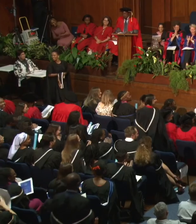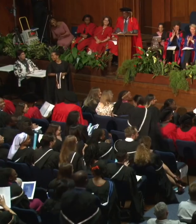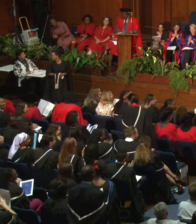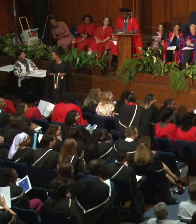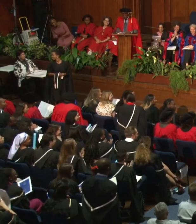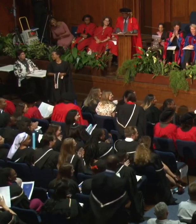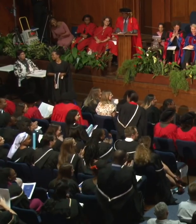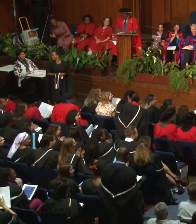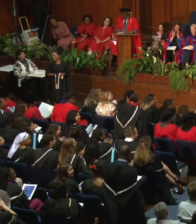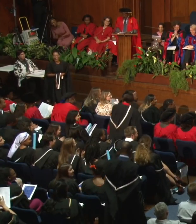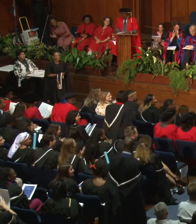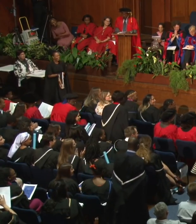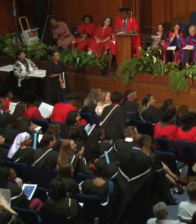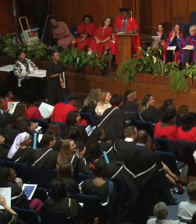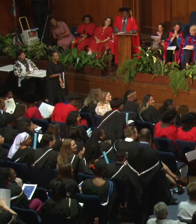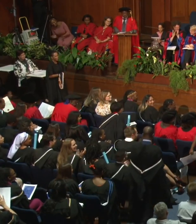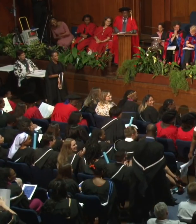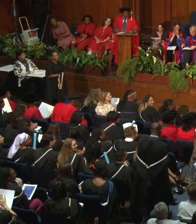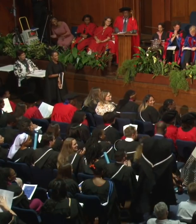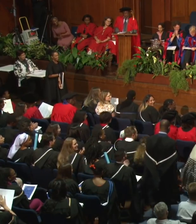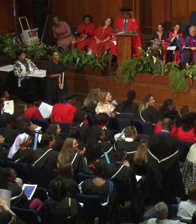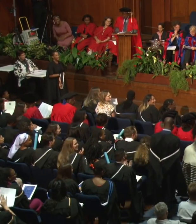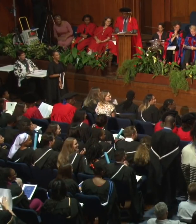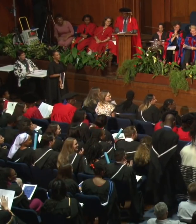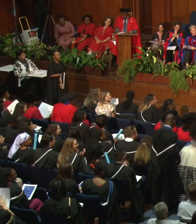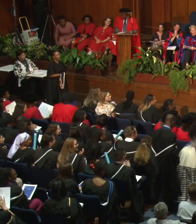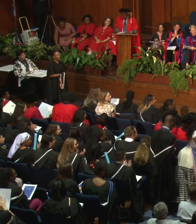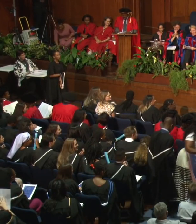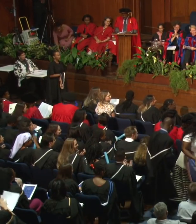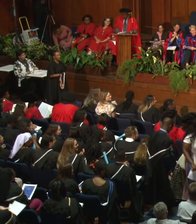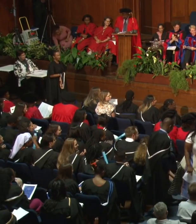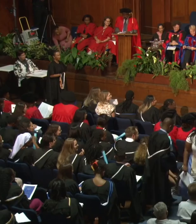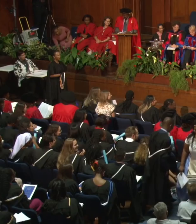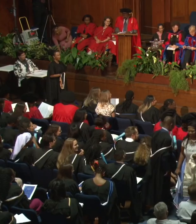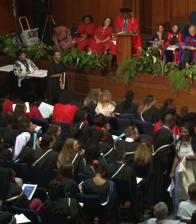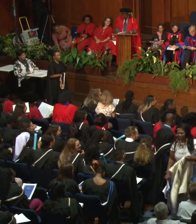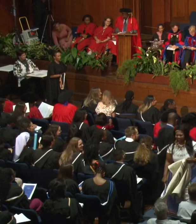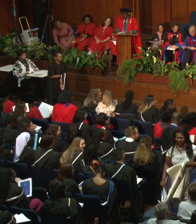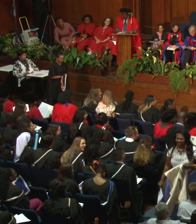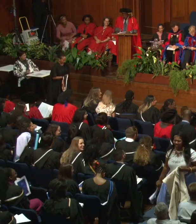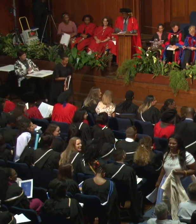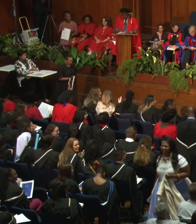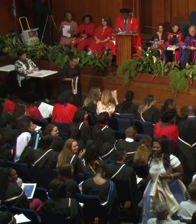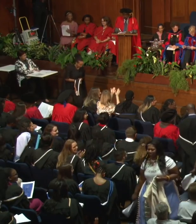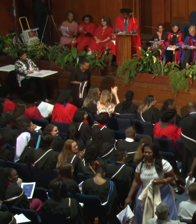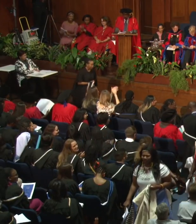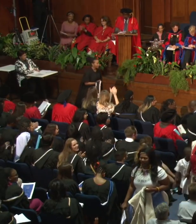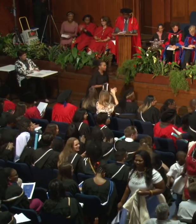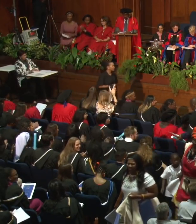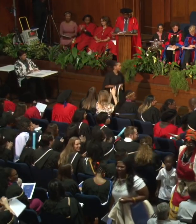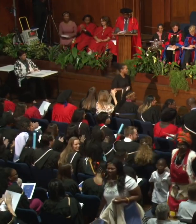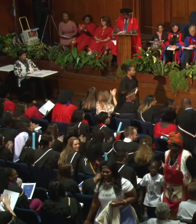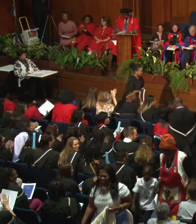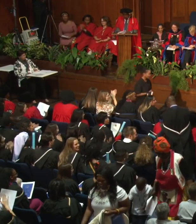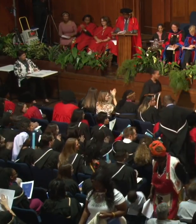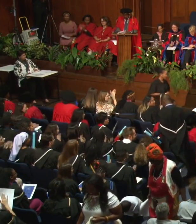For the degree of Master of Laws in Commercial Law, Moselisi Grace Kiba.